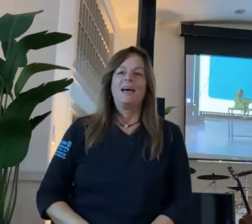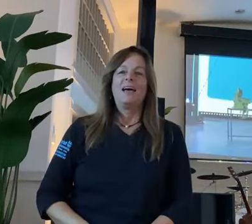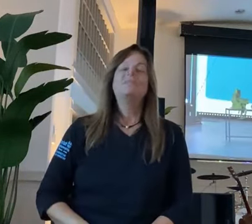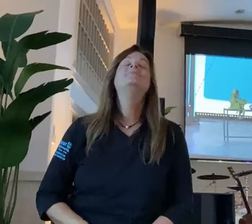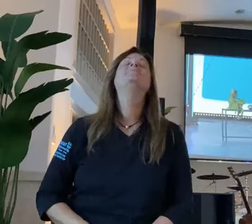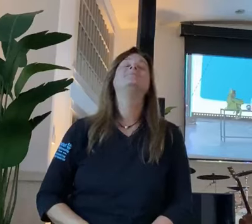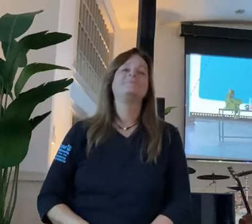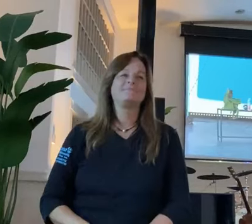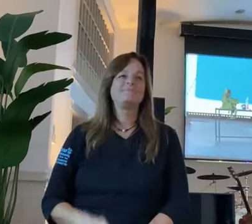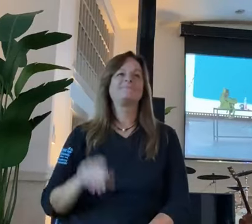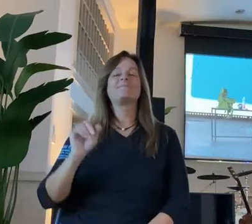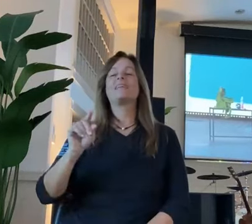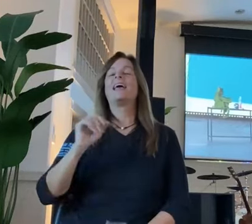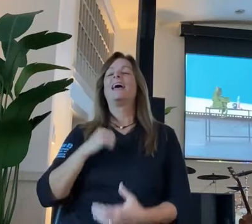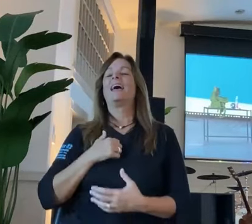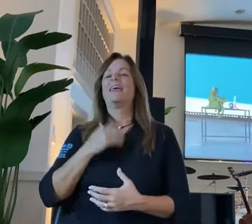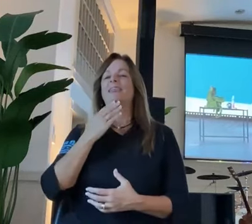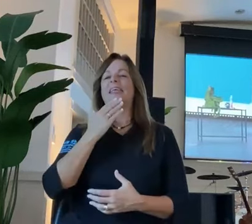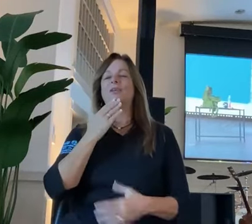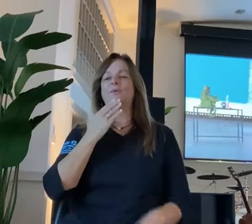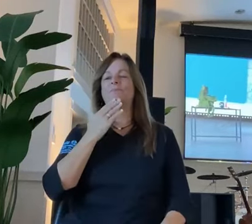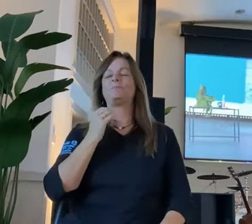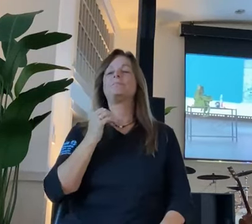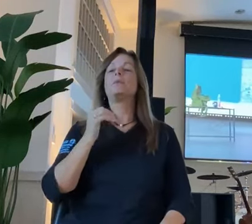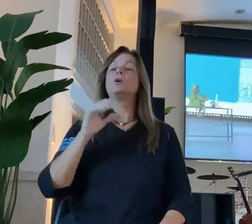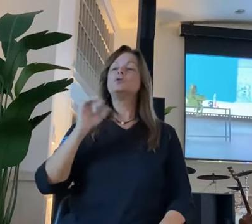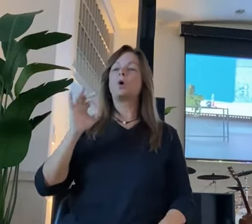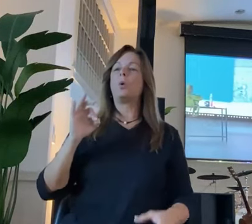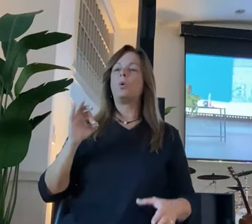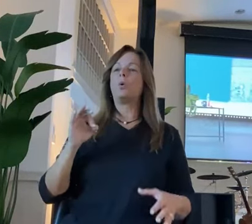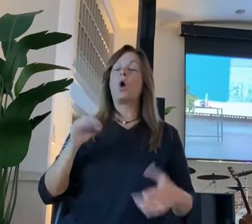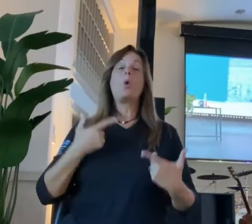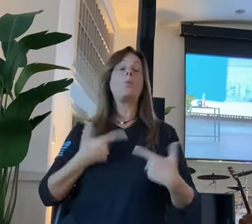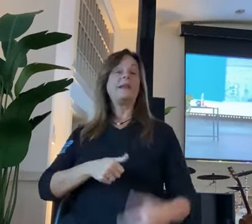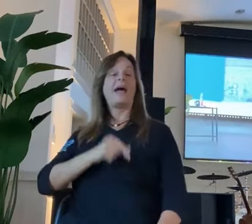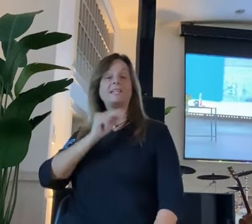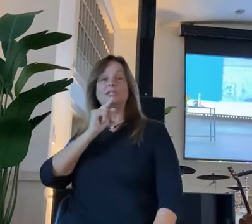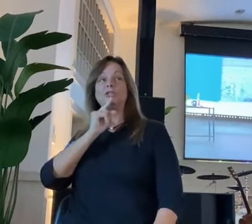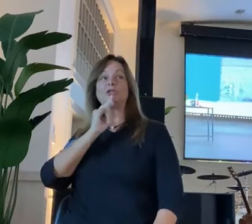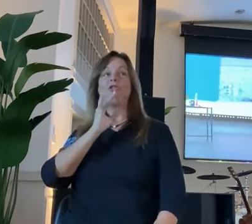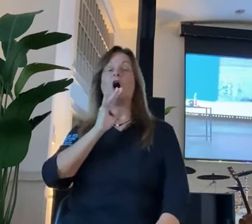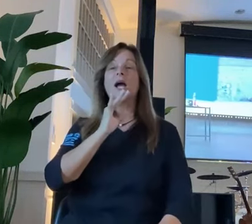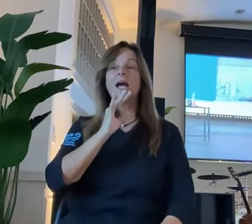when I am opening my mouth